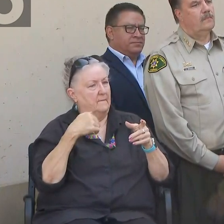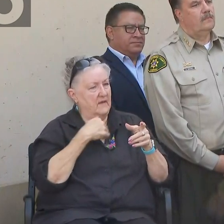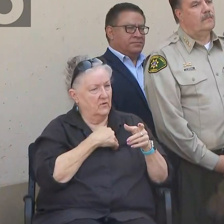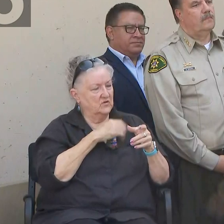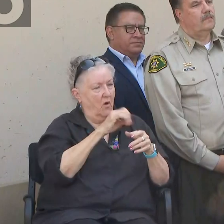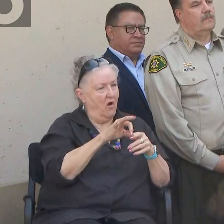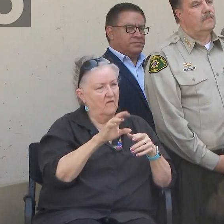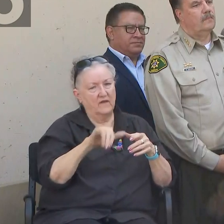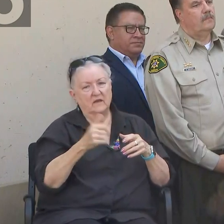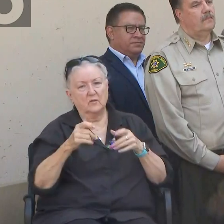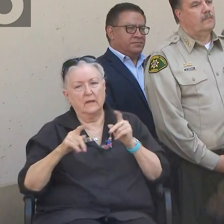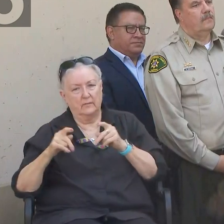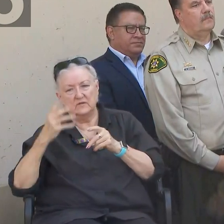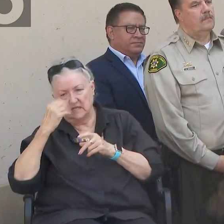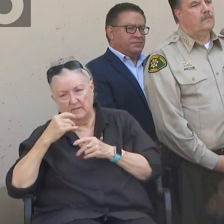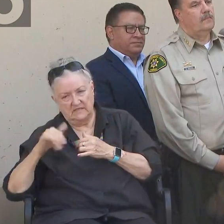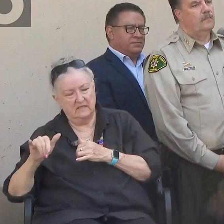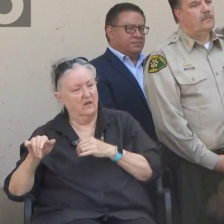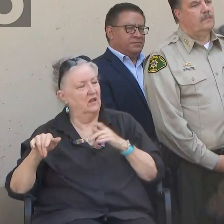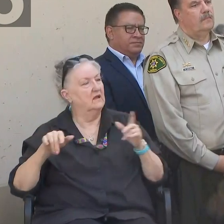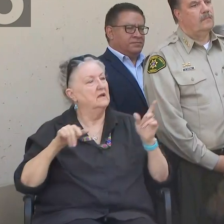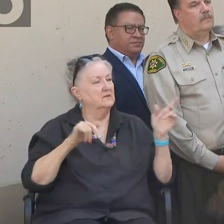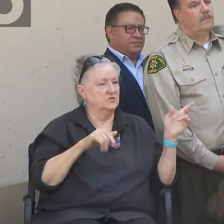So the Coast Guard Communications Center